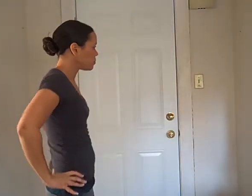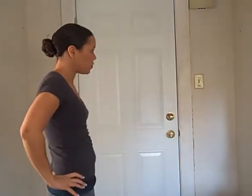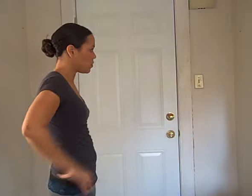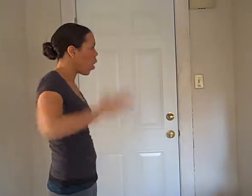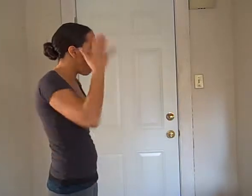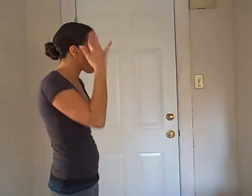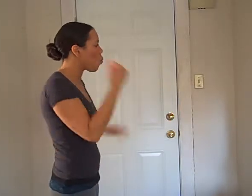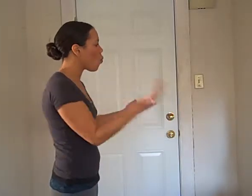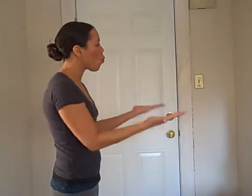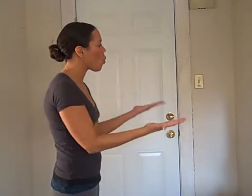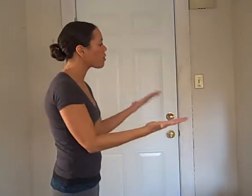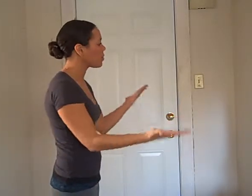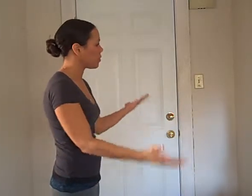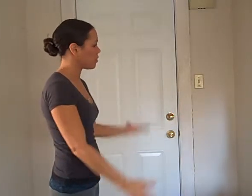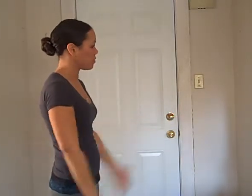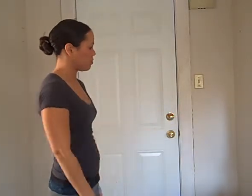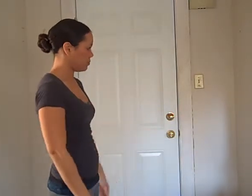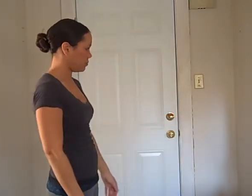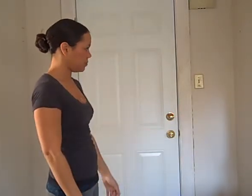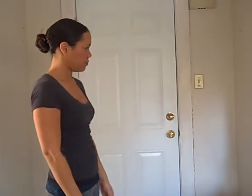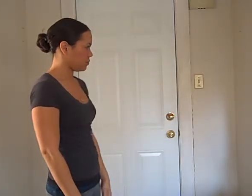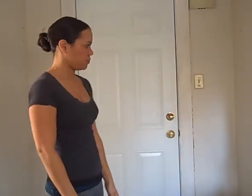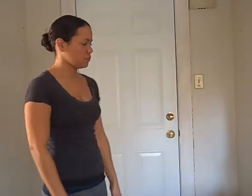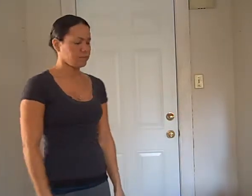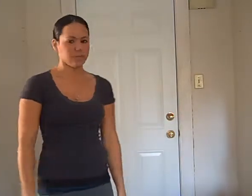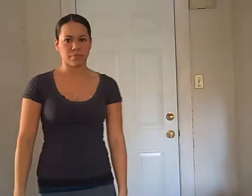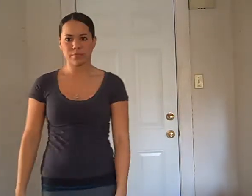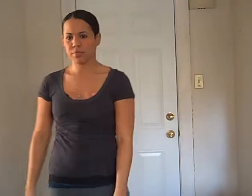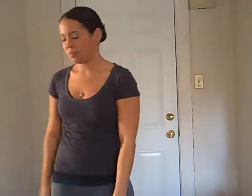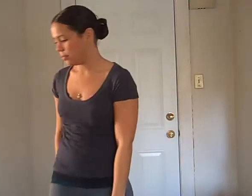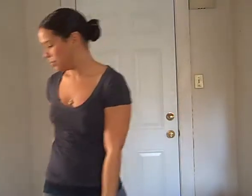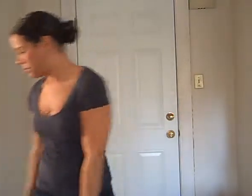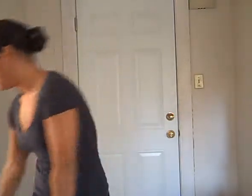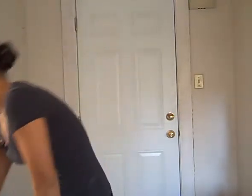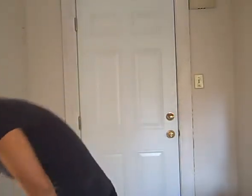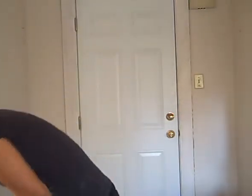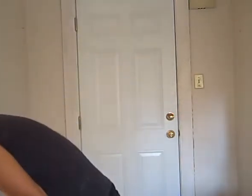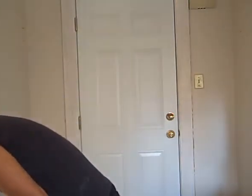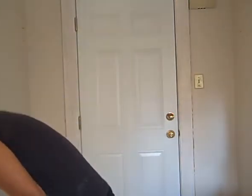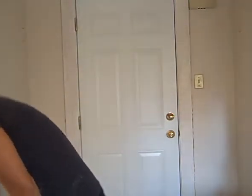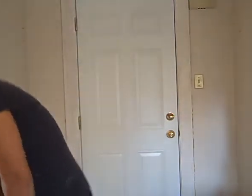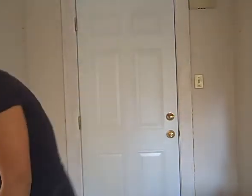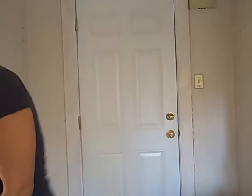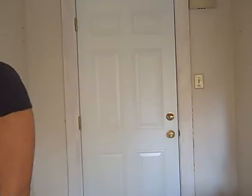Why exactly have you come here, Mr. Potter? We need some help, said Harry.